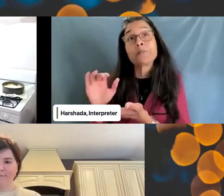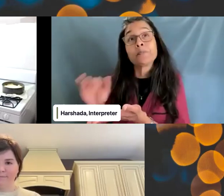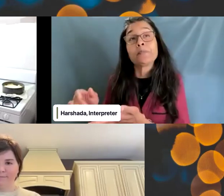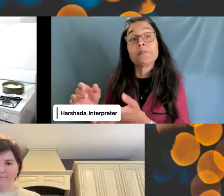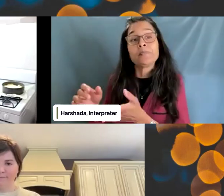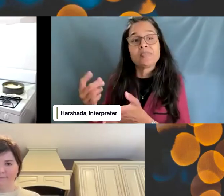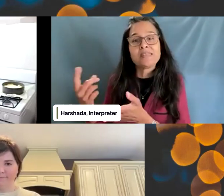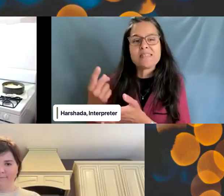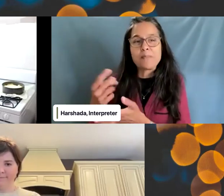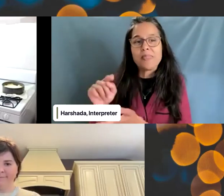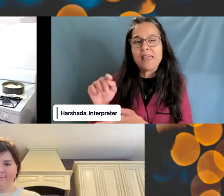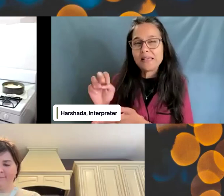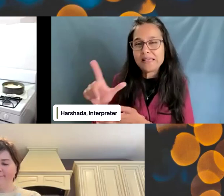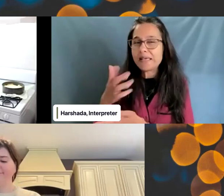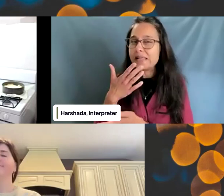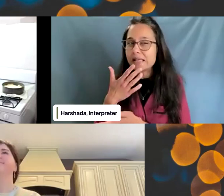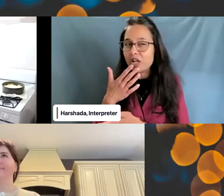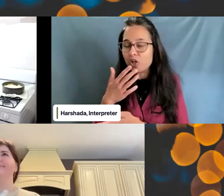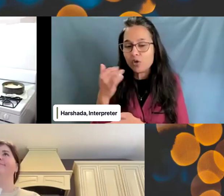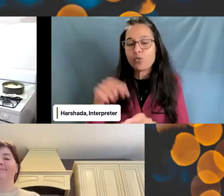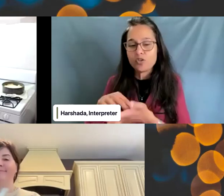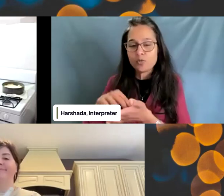something teal, so the icing would be teal in color.